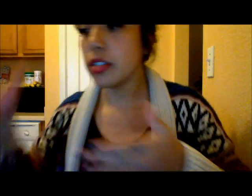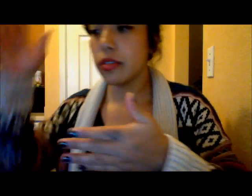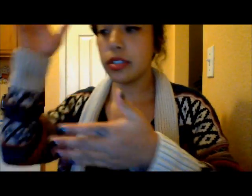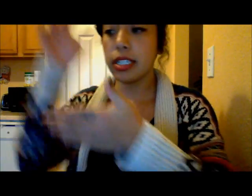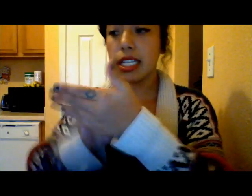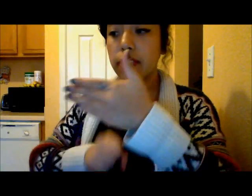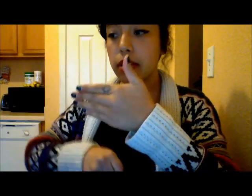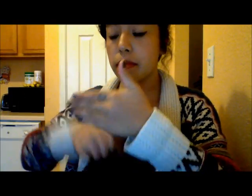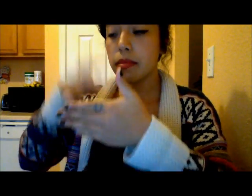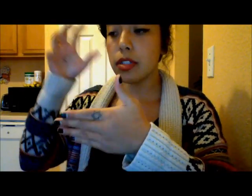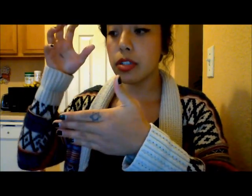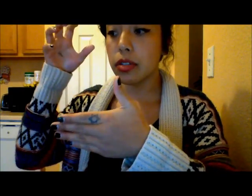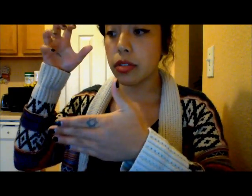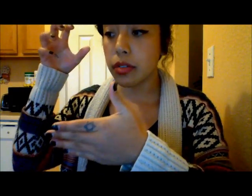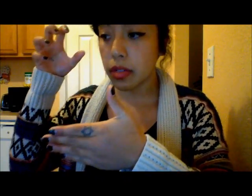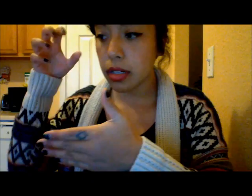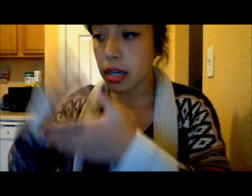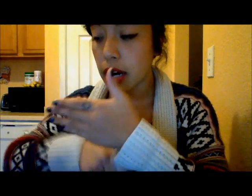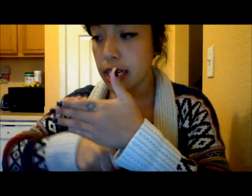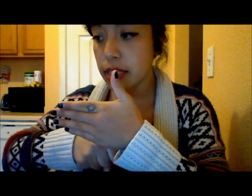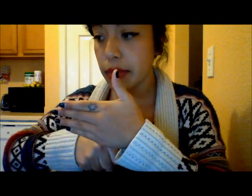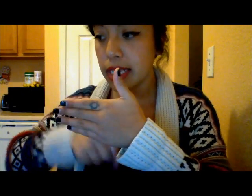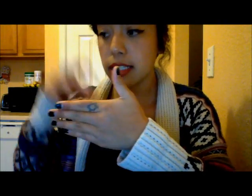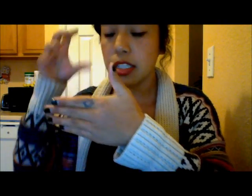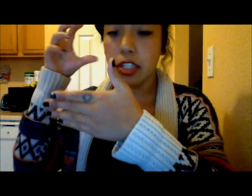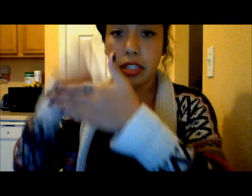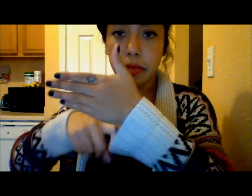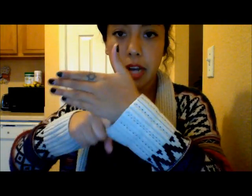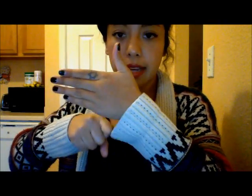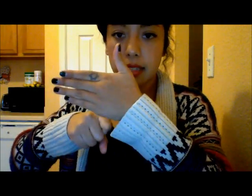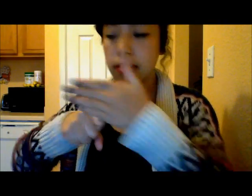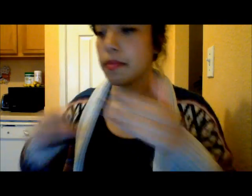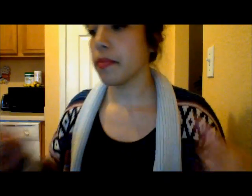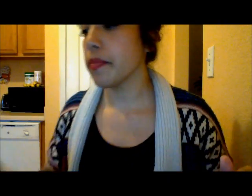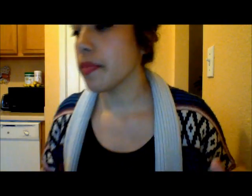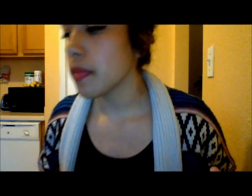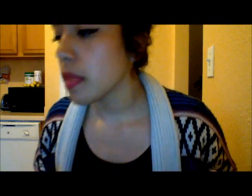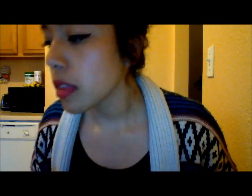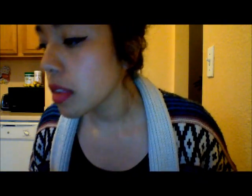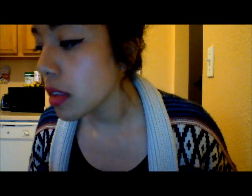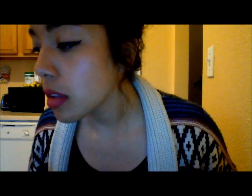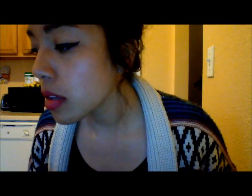To deduct from, to garnish wages, to subtract.